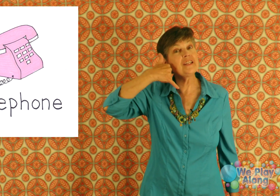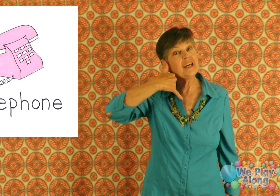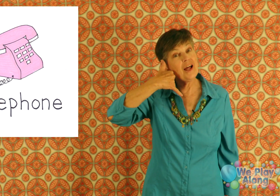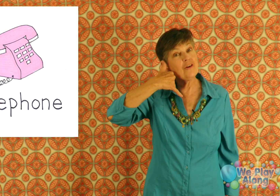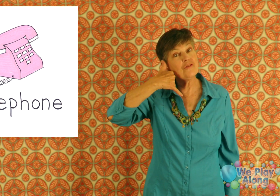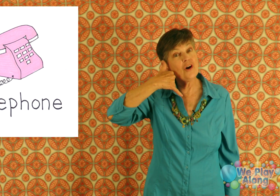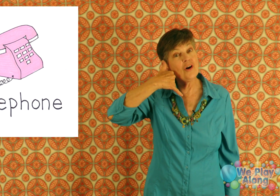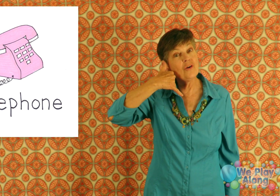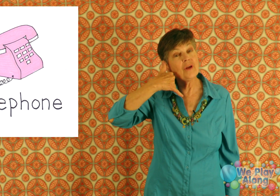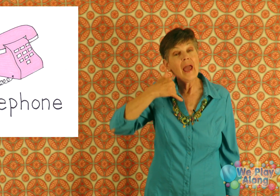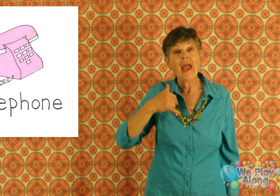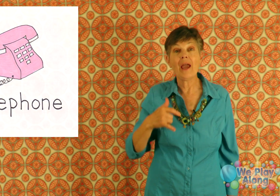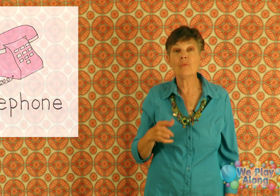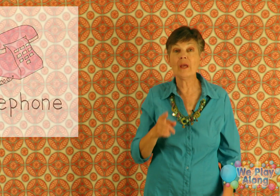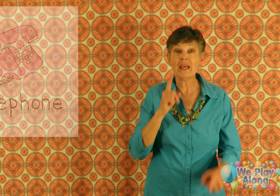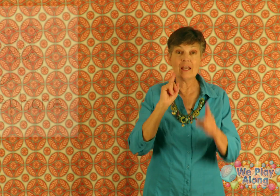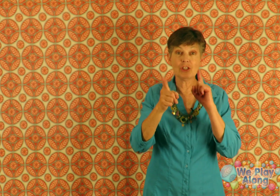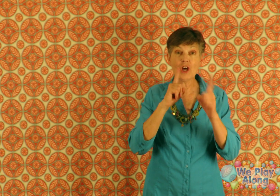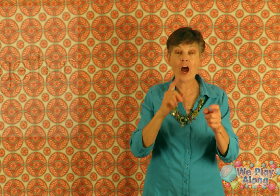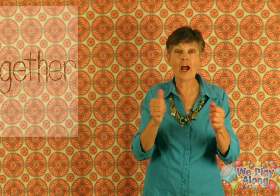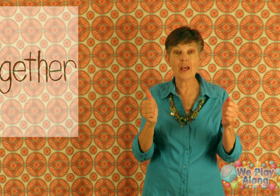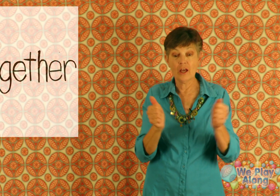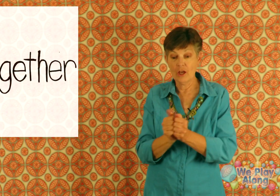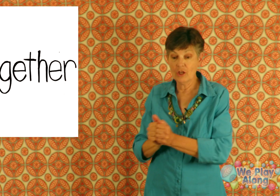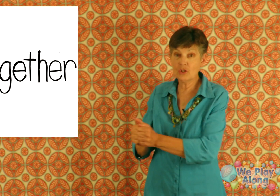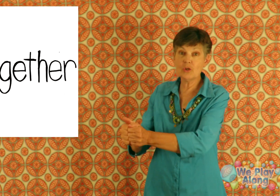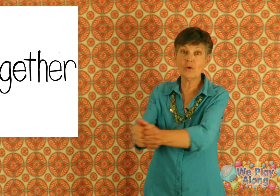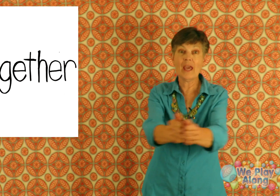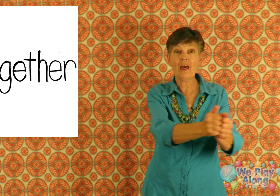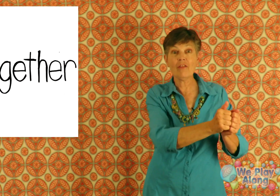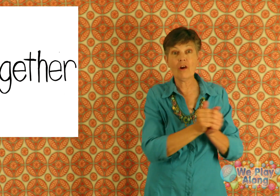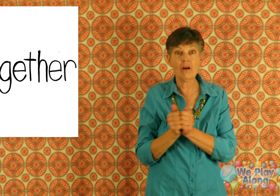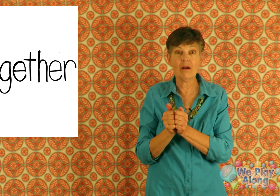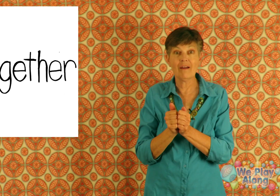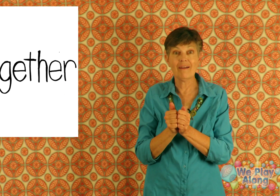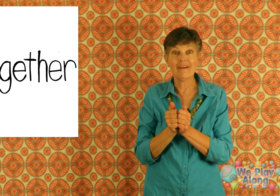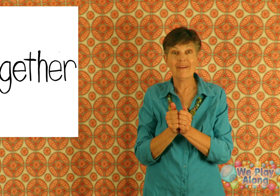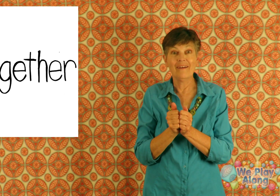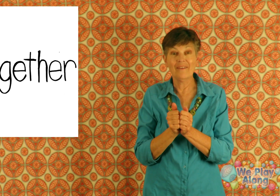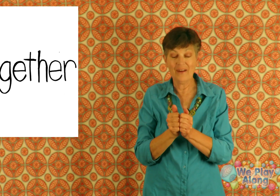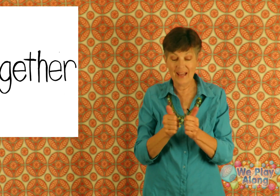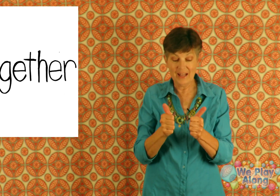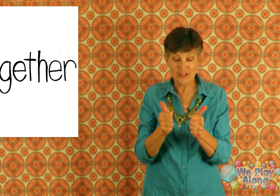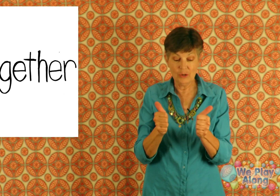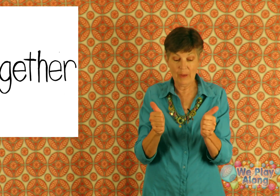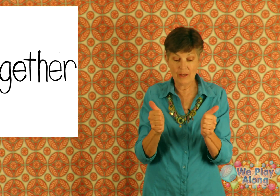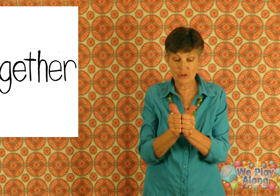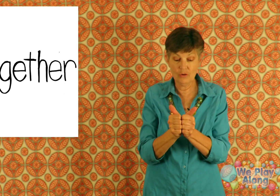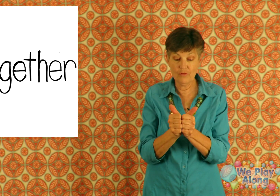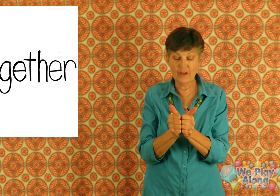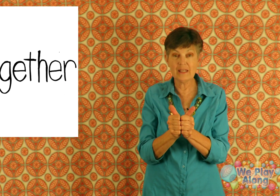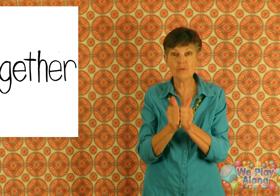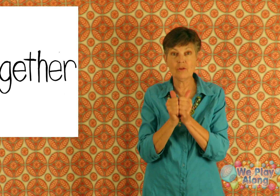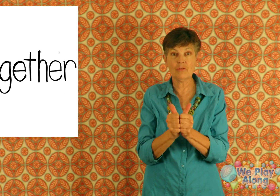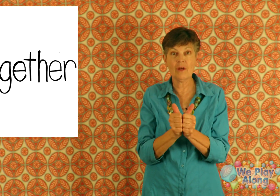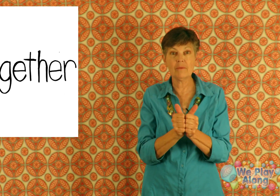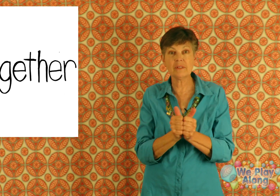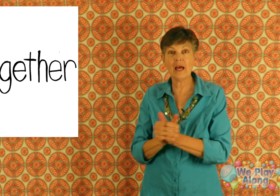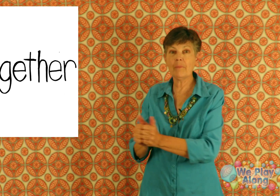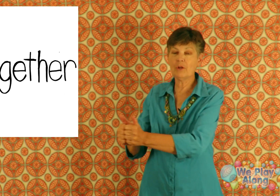on the telephone, and we can talk together. All right, so you make 2 fists with your thumbs up and you're